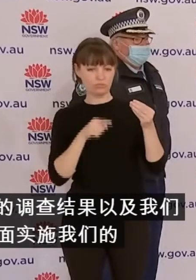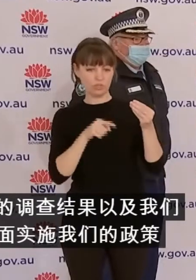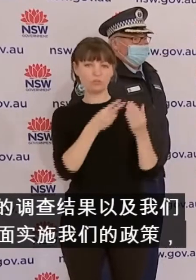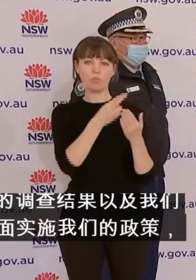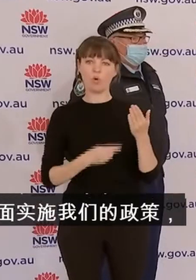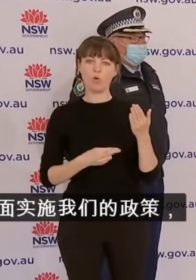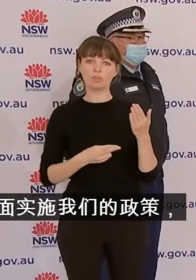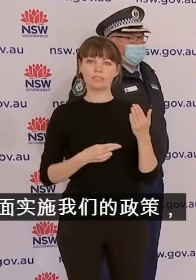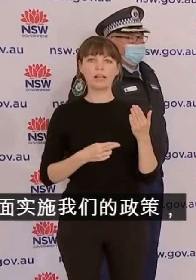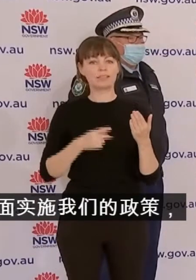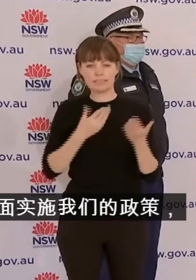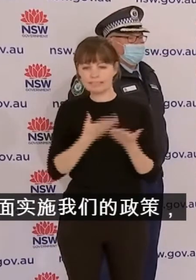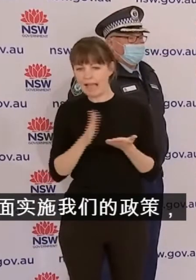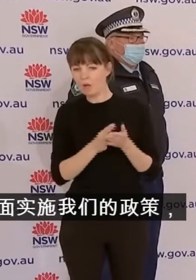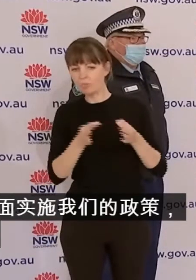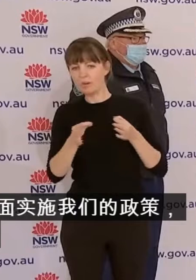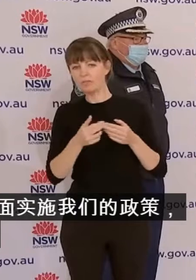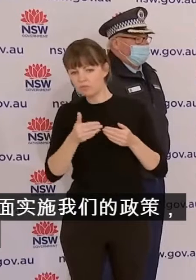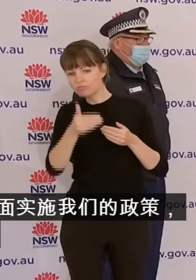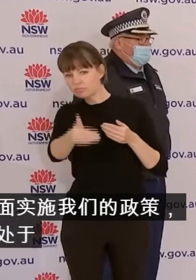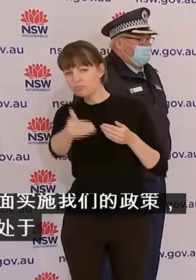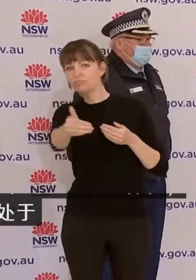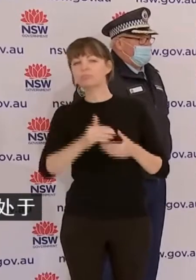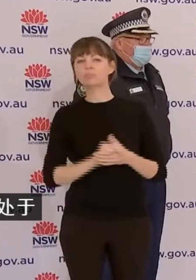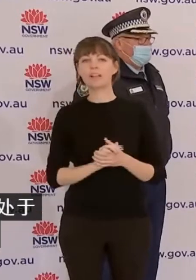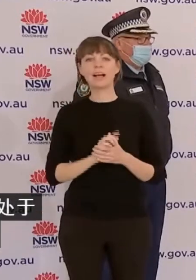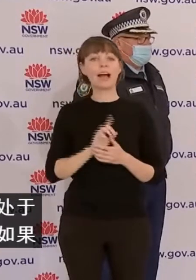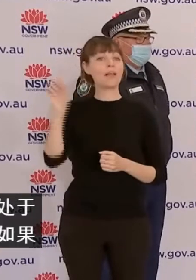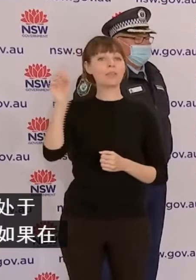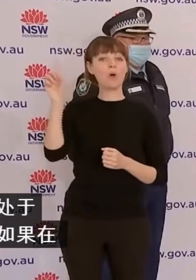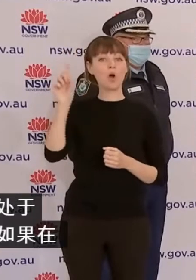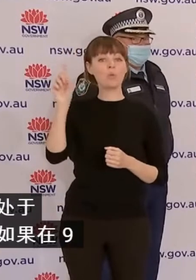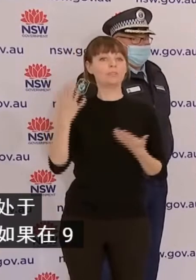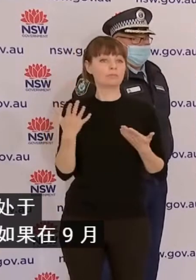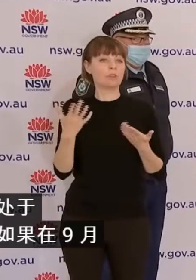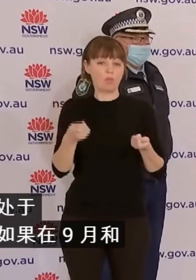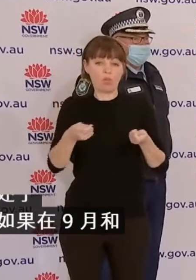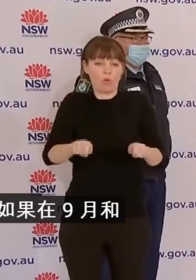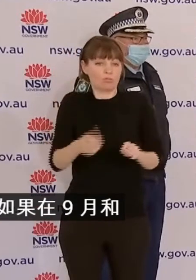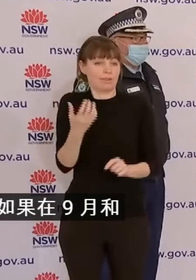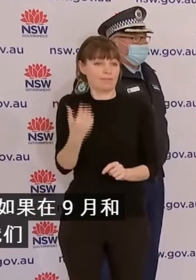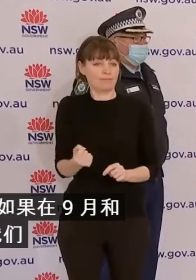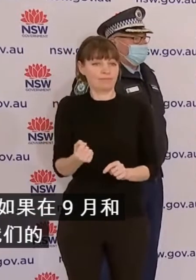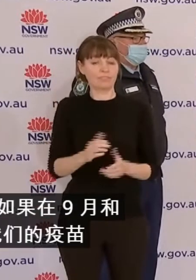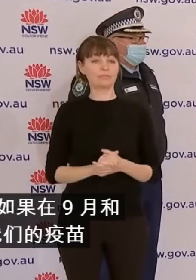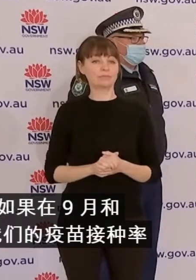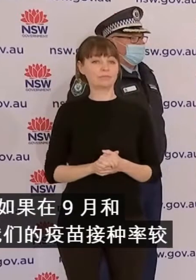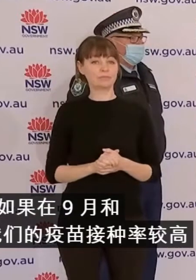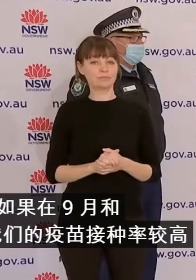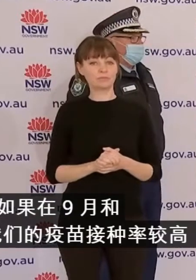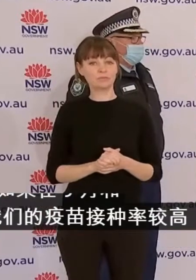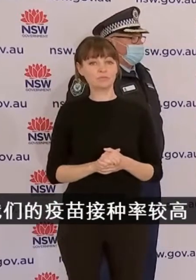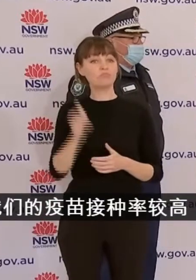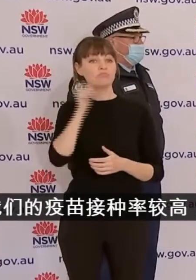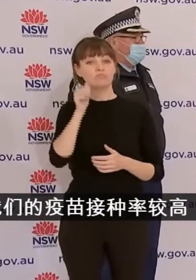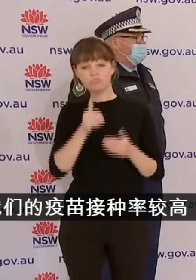our policies in that regard. However, we are currently in lockdown, and if during September and October we have higher